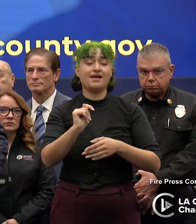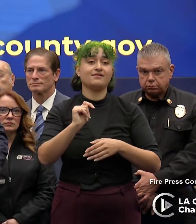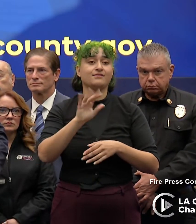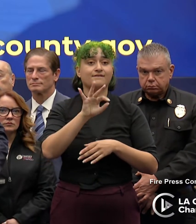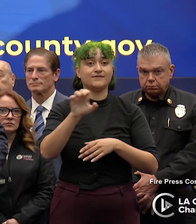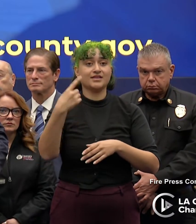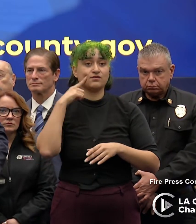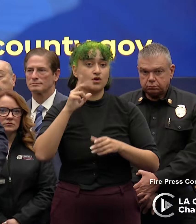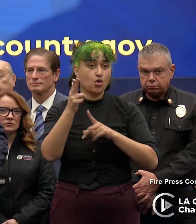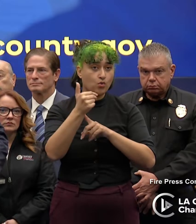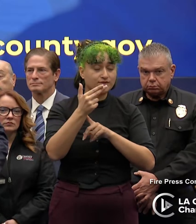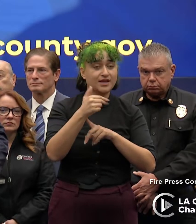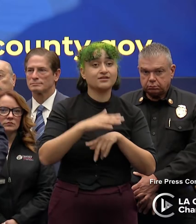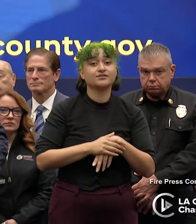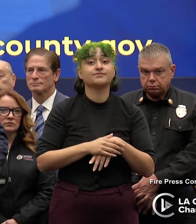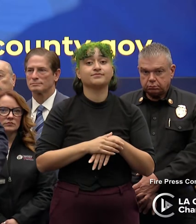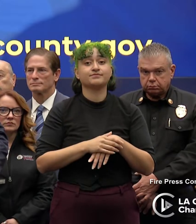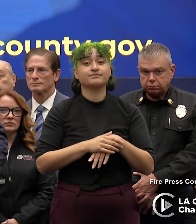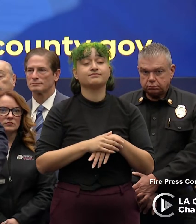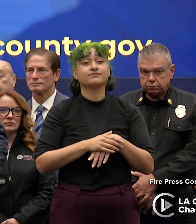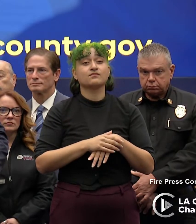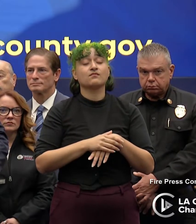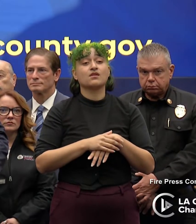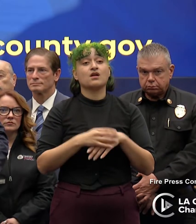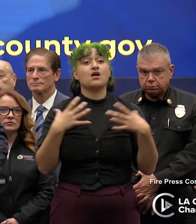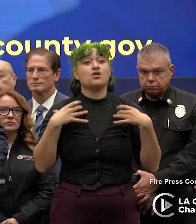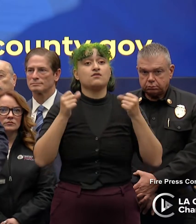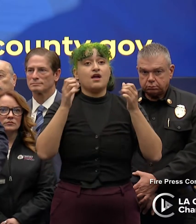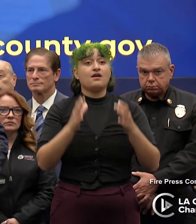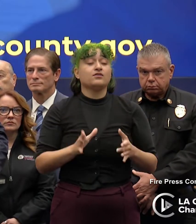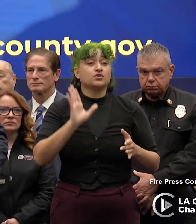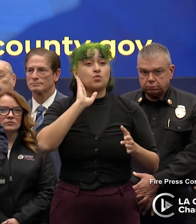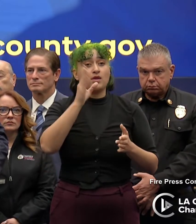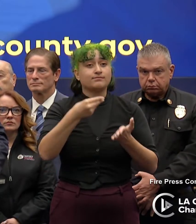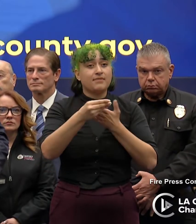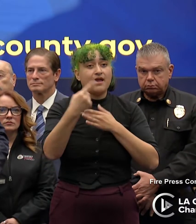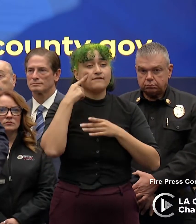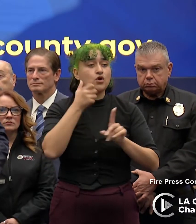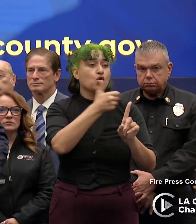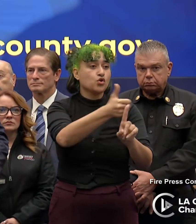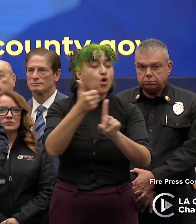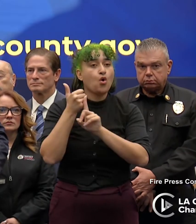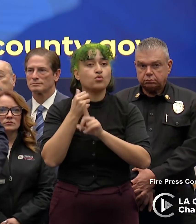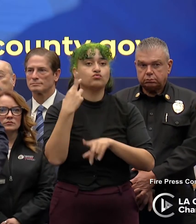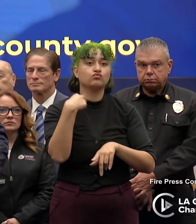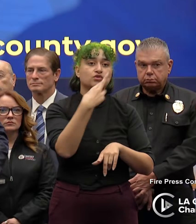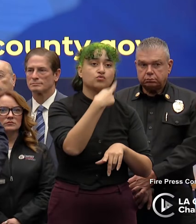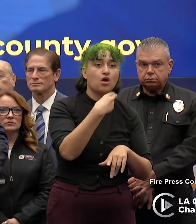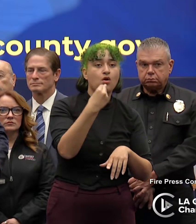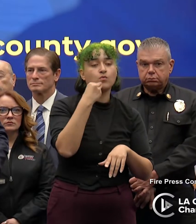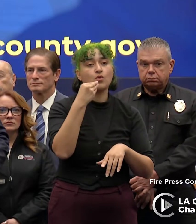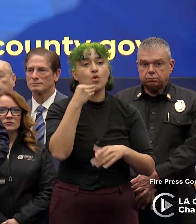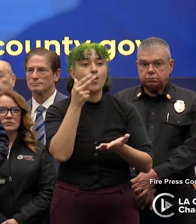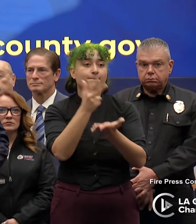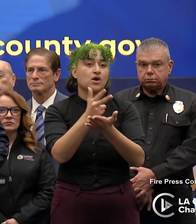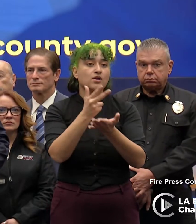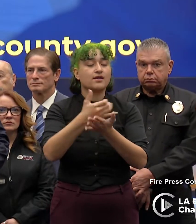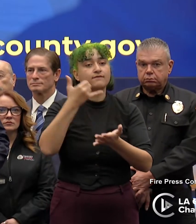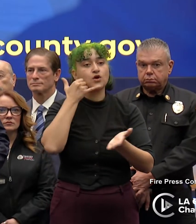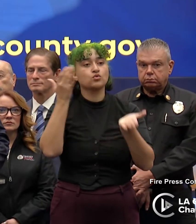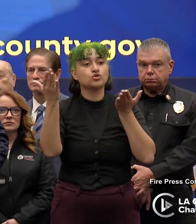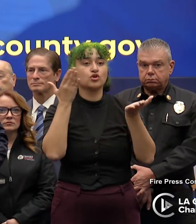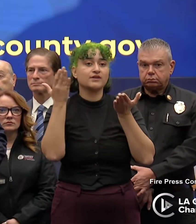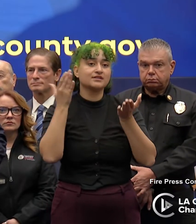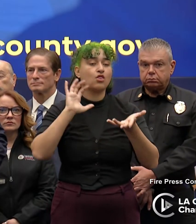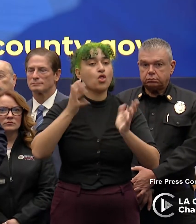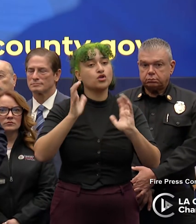Survivors are responsible for other ancillary costs like laundry or restaurants, parking, telephone service,